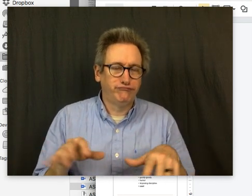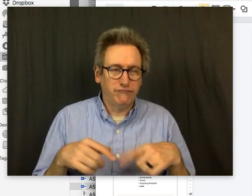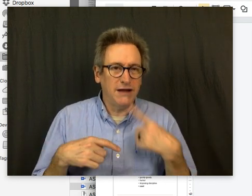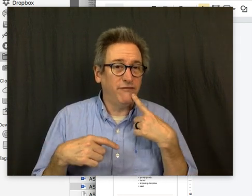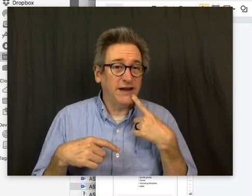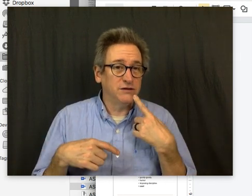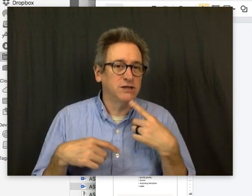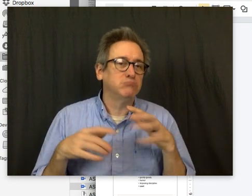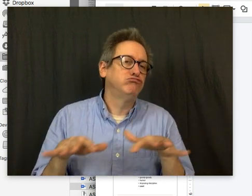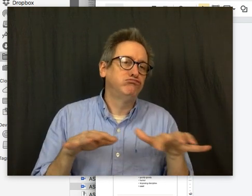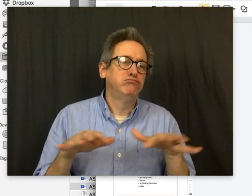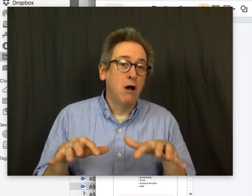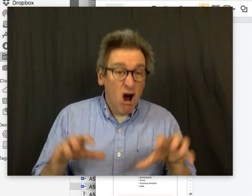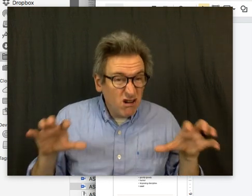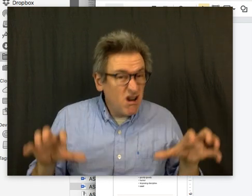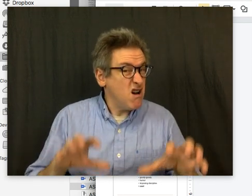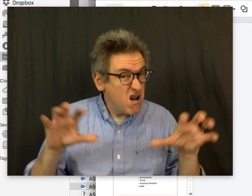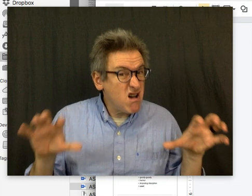And the face usually,